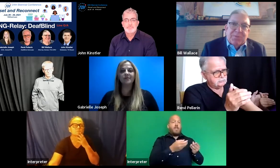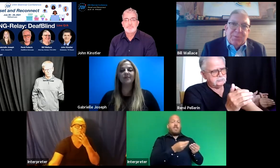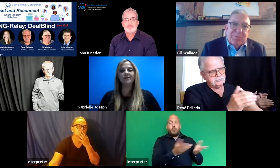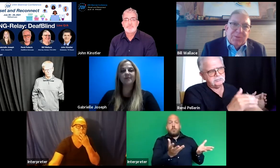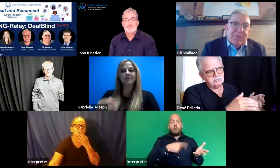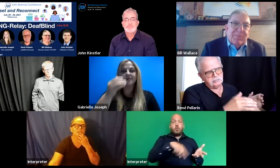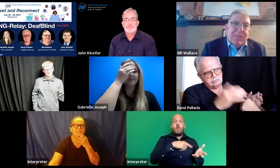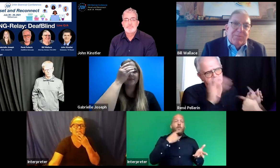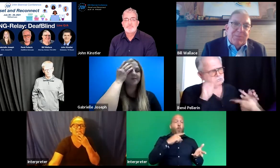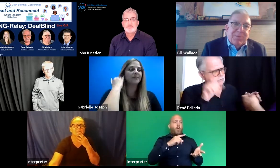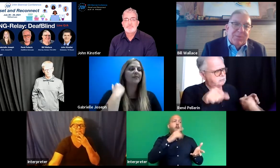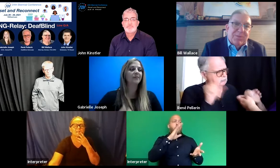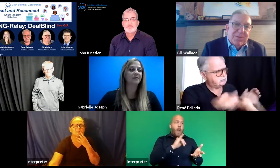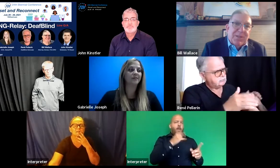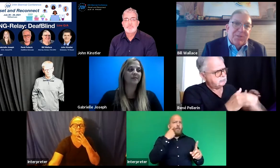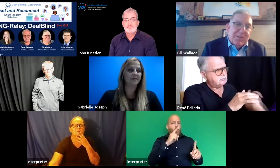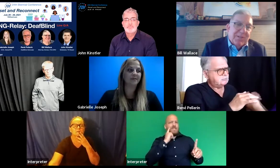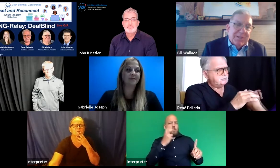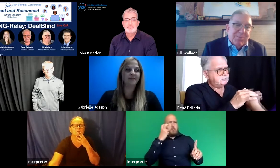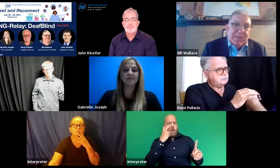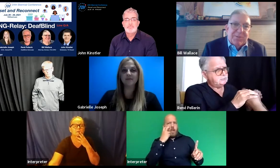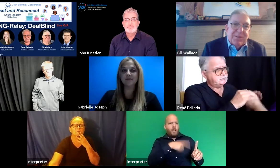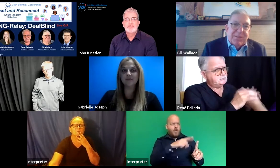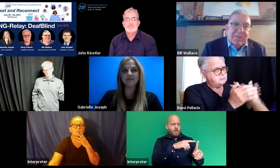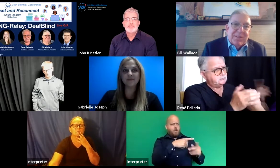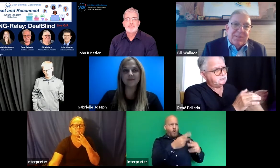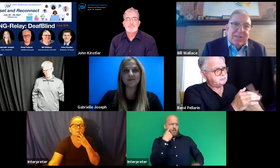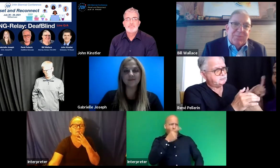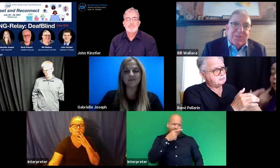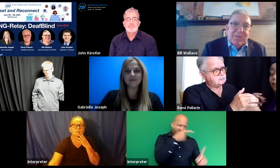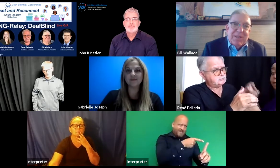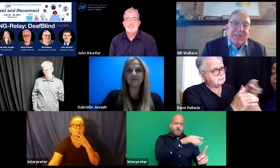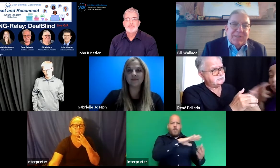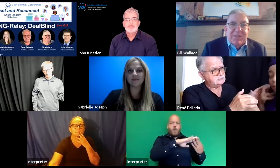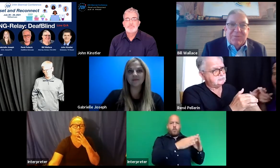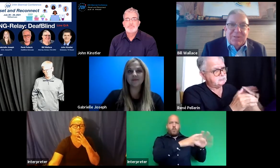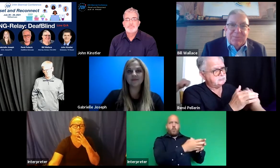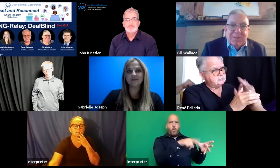equipment distribution program and the other TRS providers. So it's not really